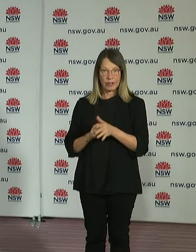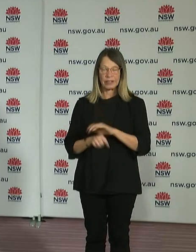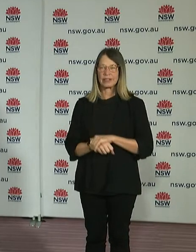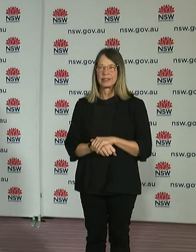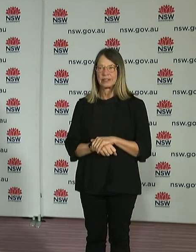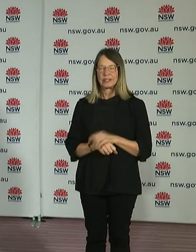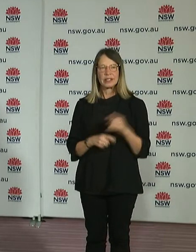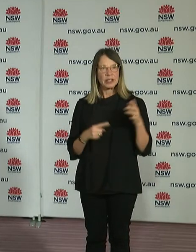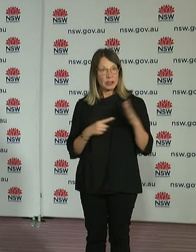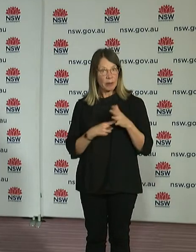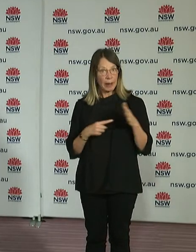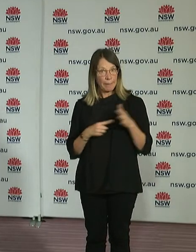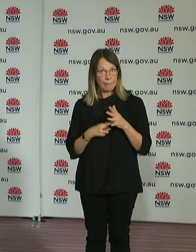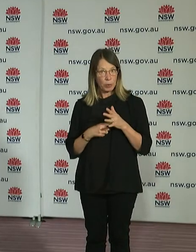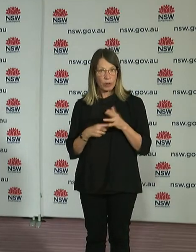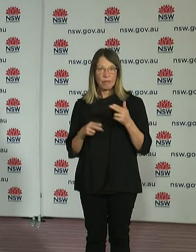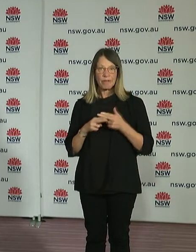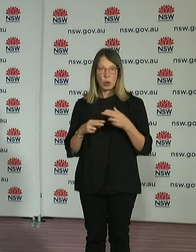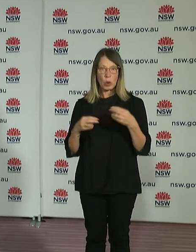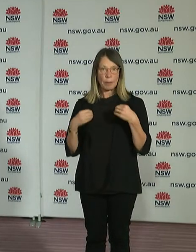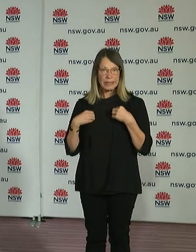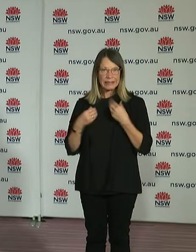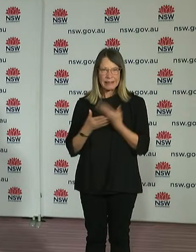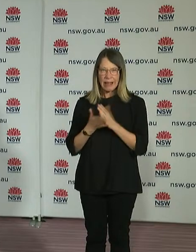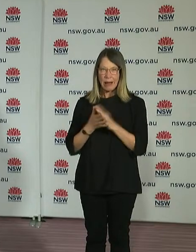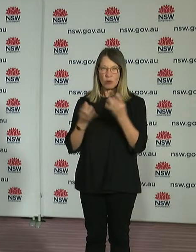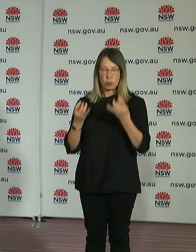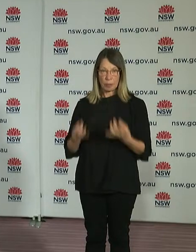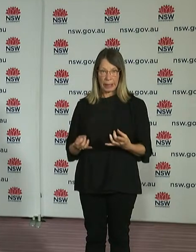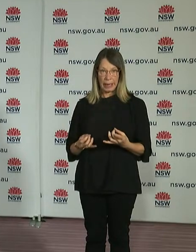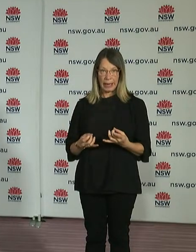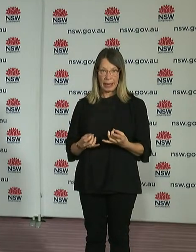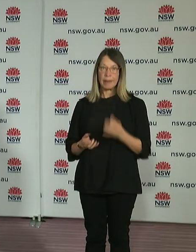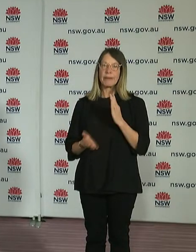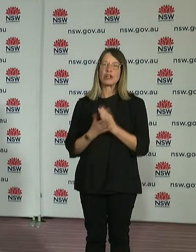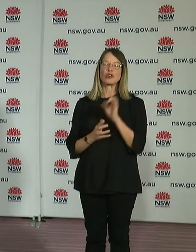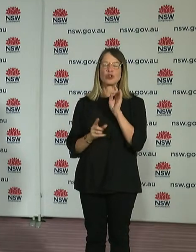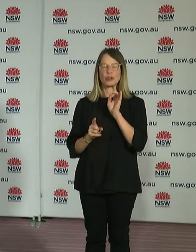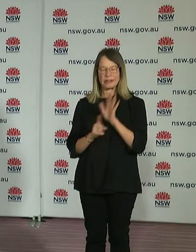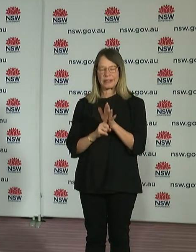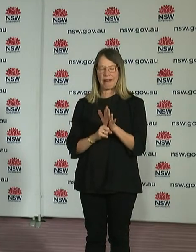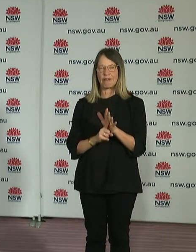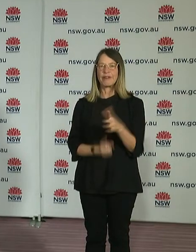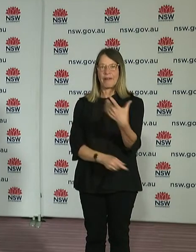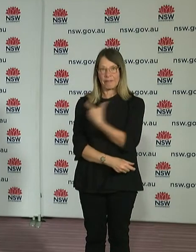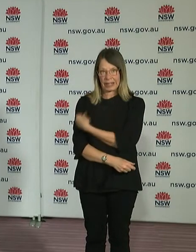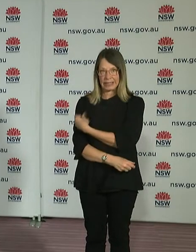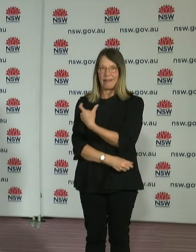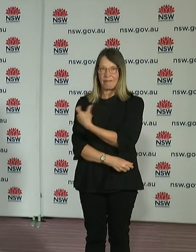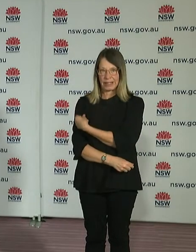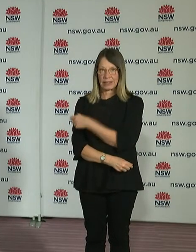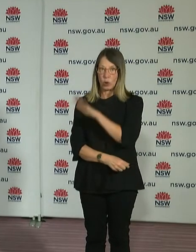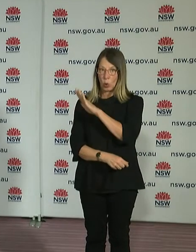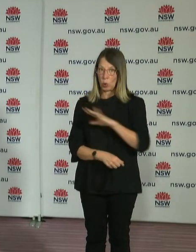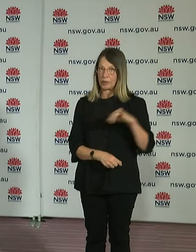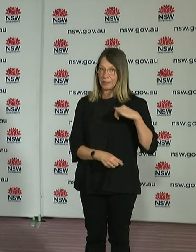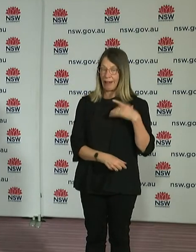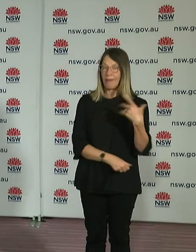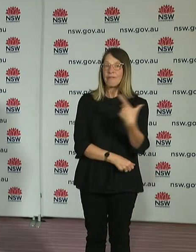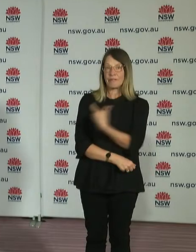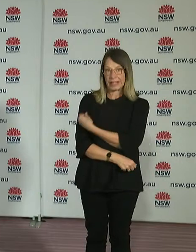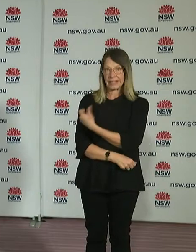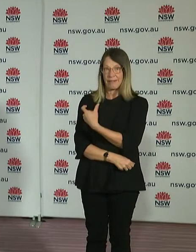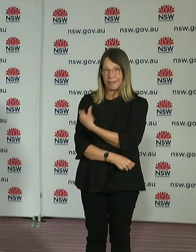that you've been fully vaxxed, but you continue to make sure that staff are diligently wearing masks and that they're also